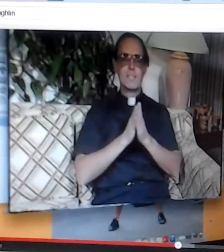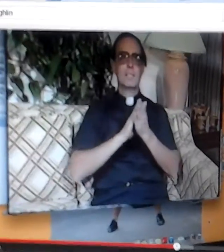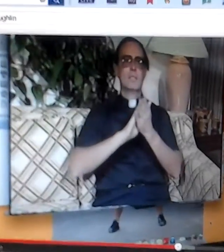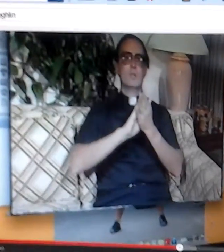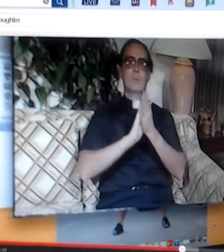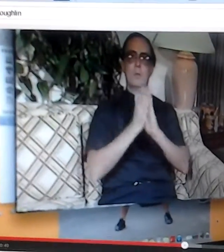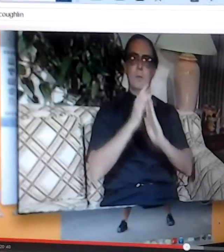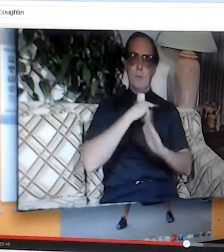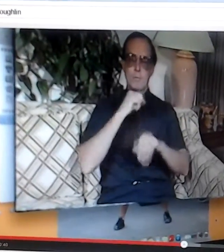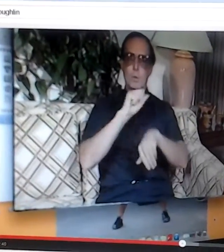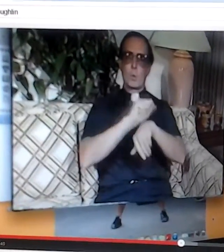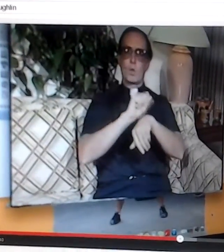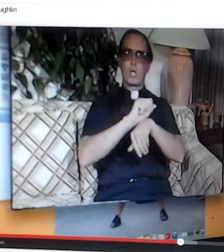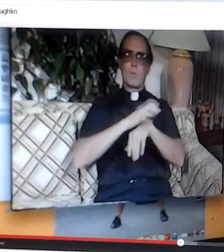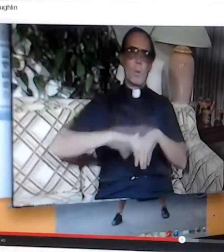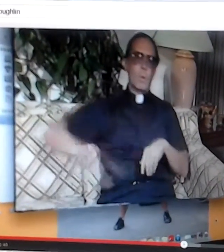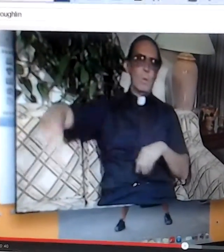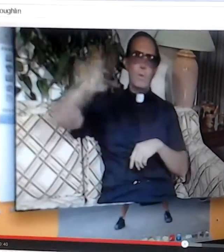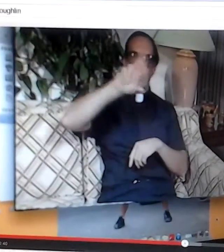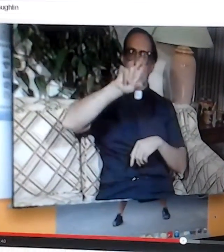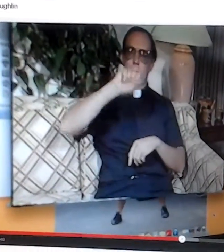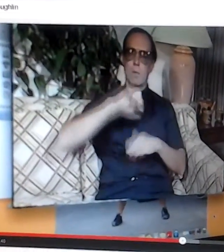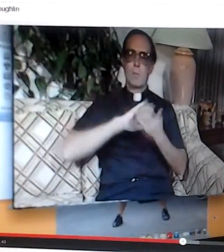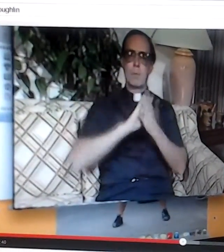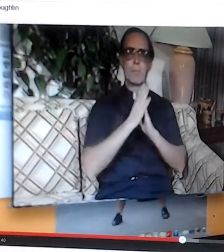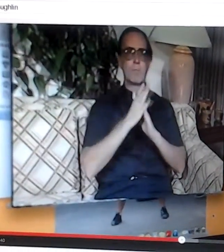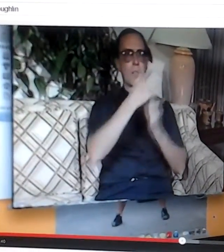I felt proud and motivated.